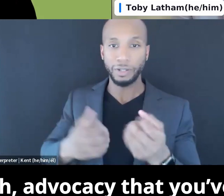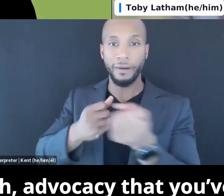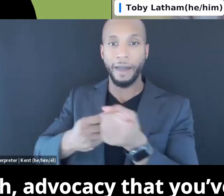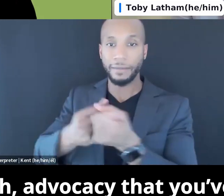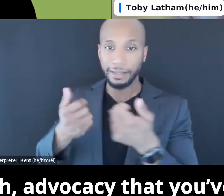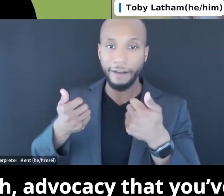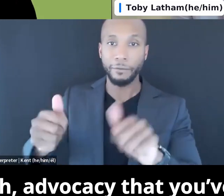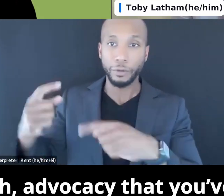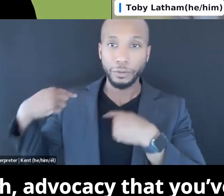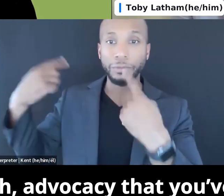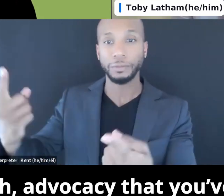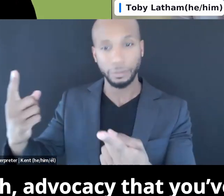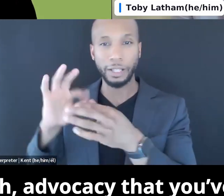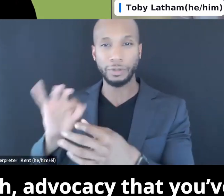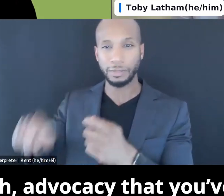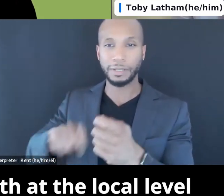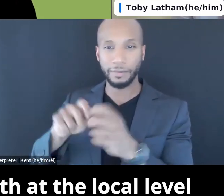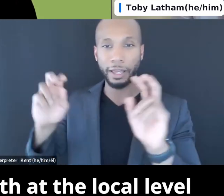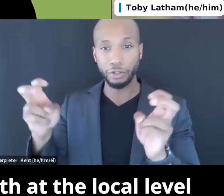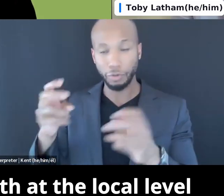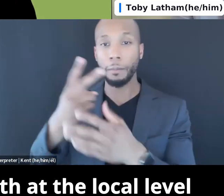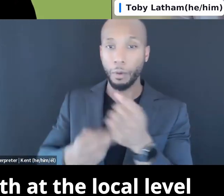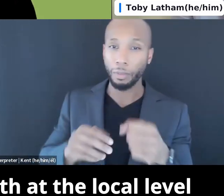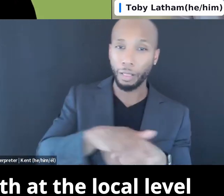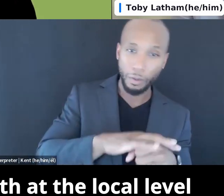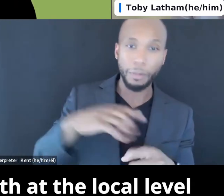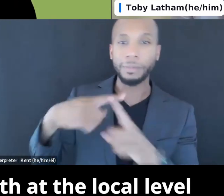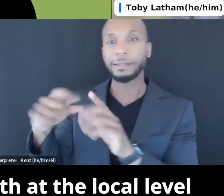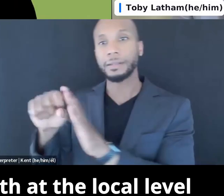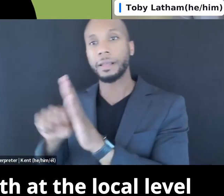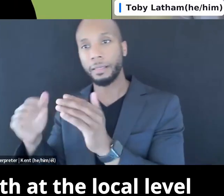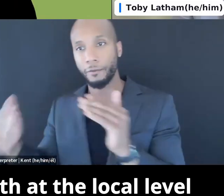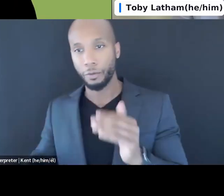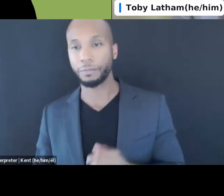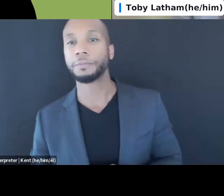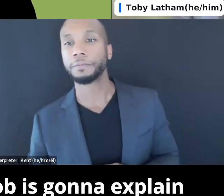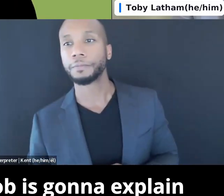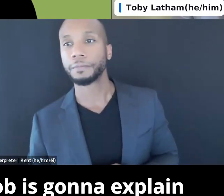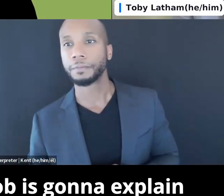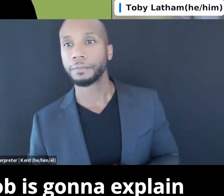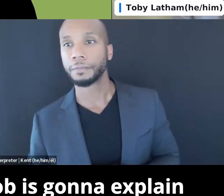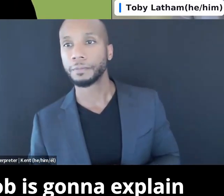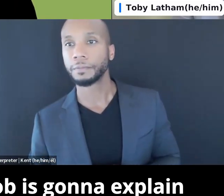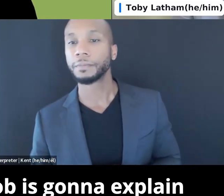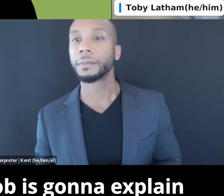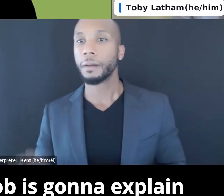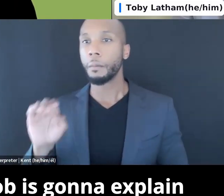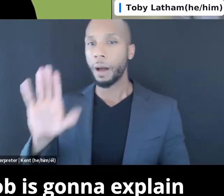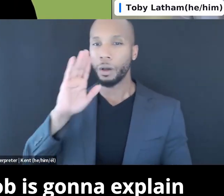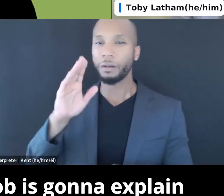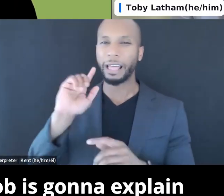advocacy that you've done on that issue, both at the local level and at the state level. Bob is going to